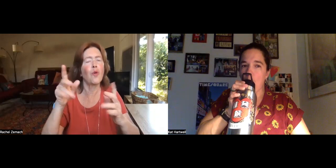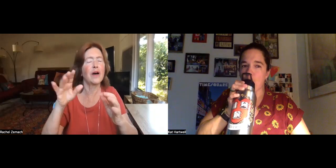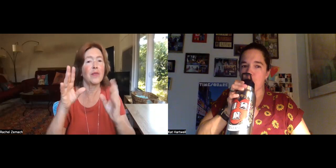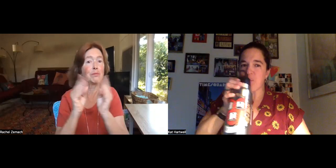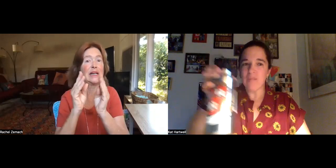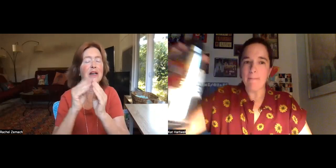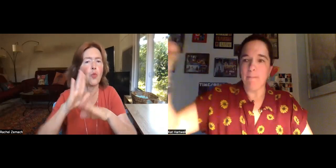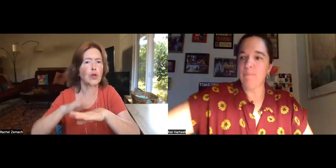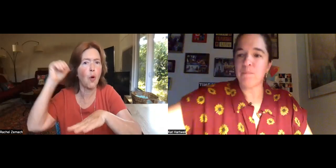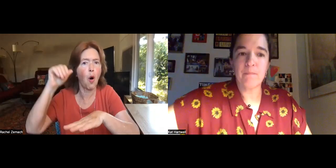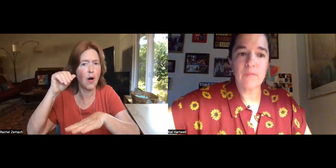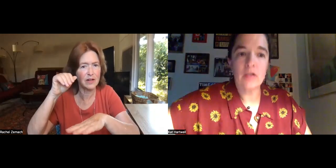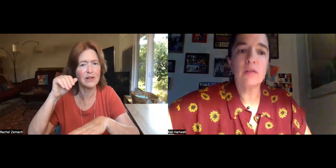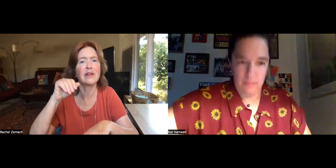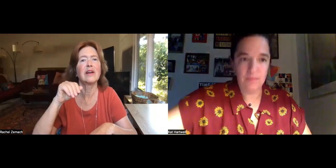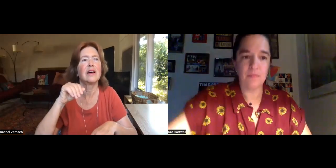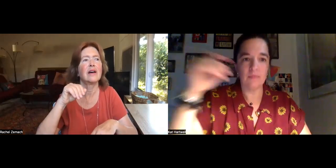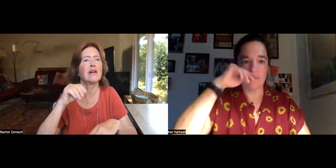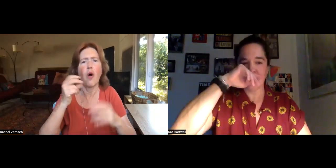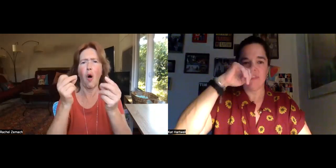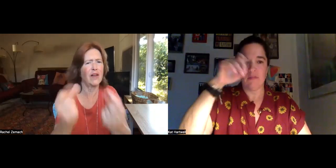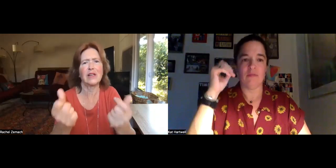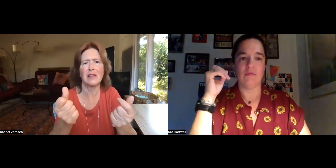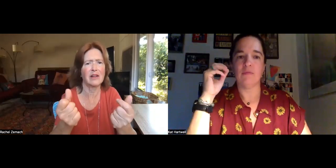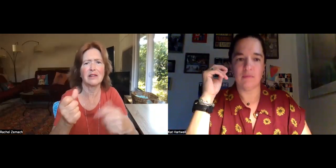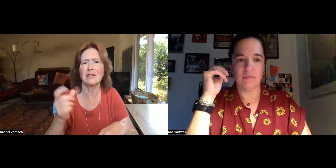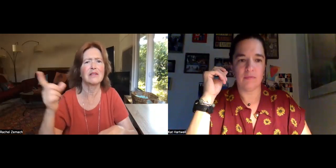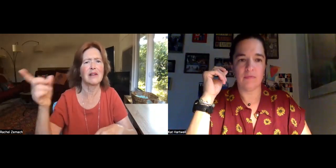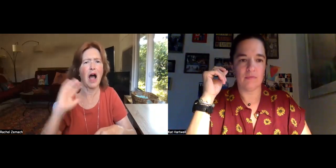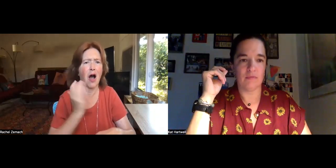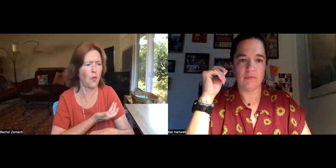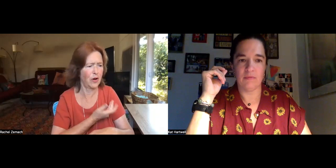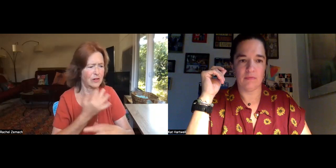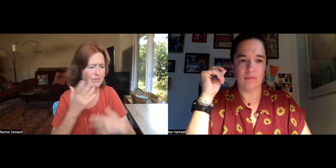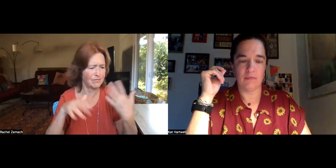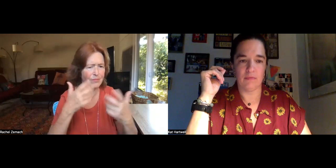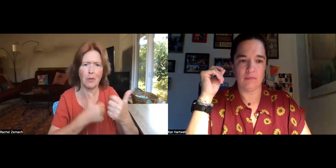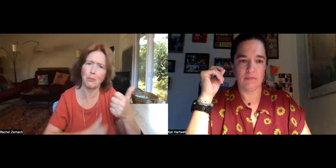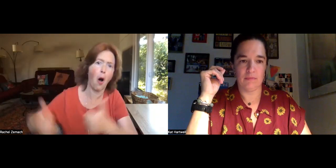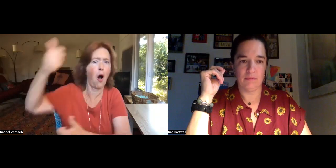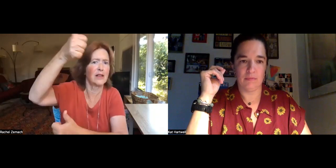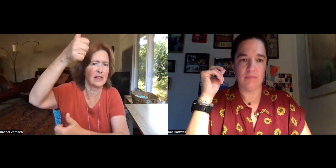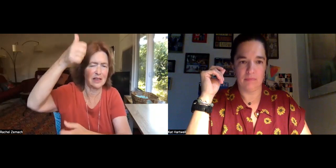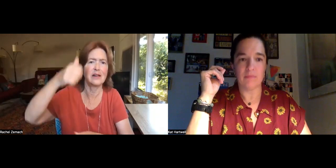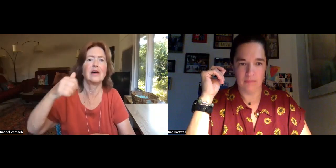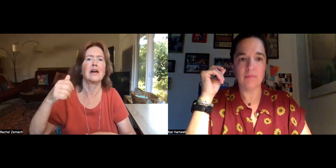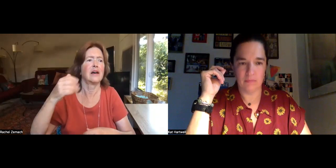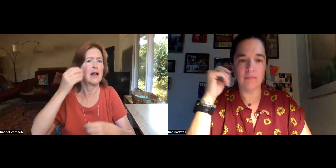Those meetings called. All of a sudden, our boss let